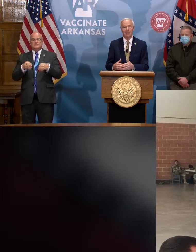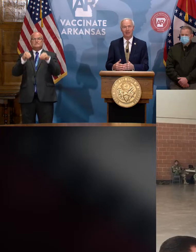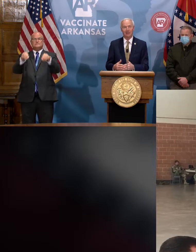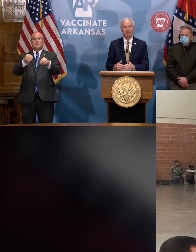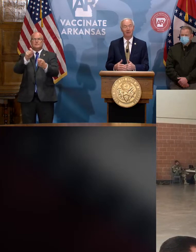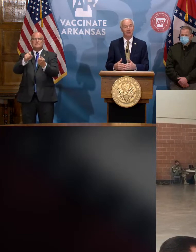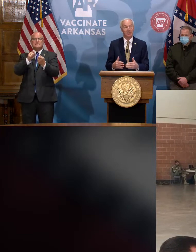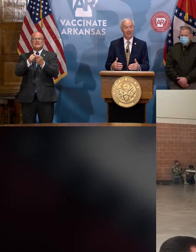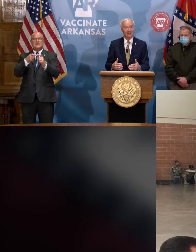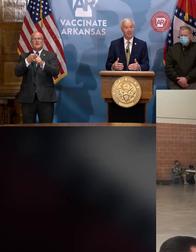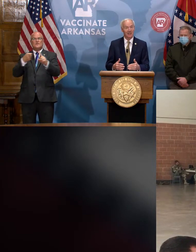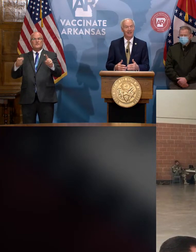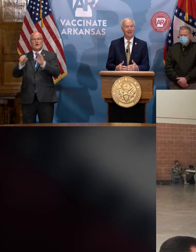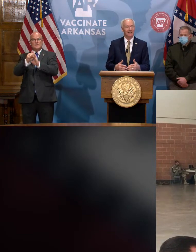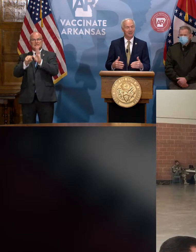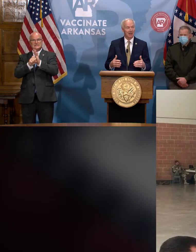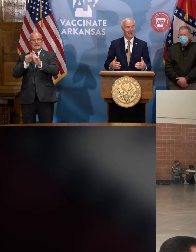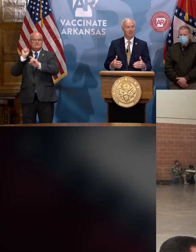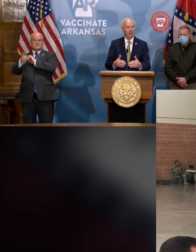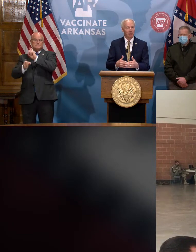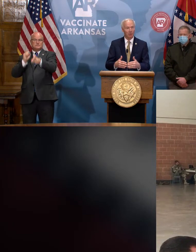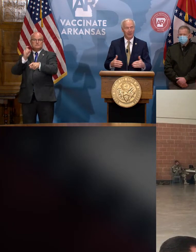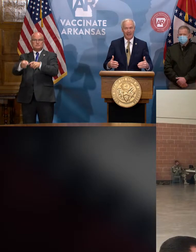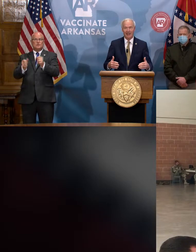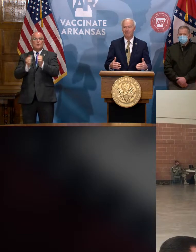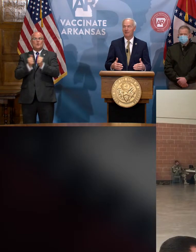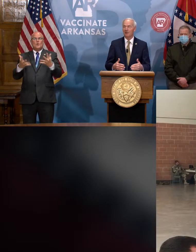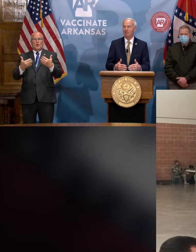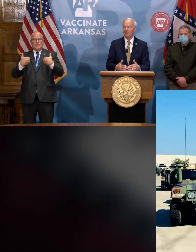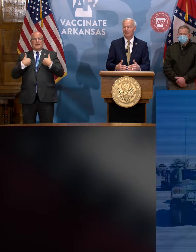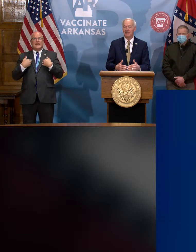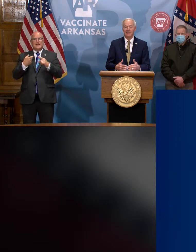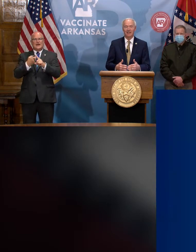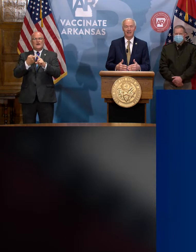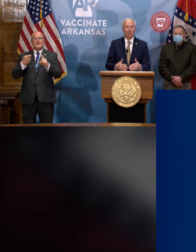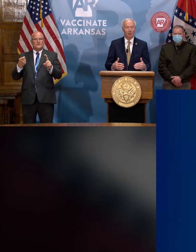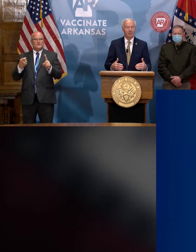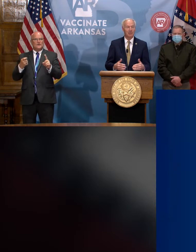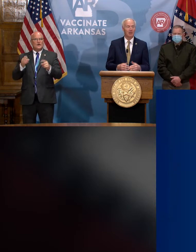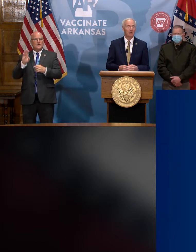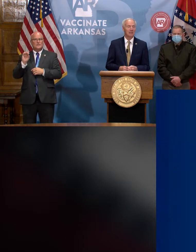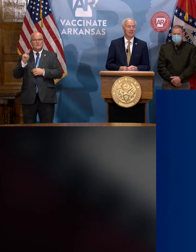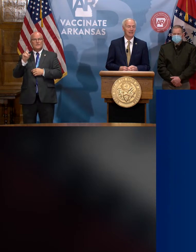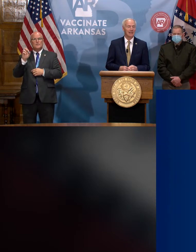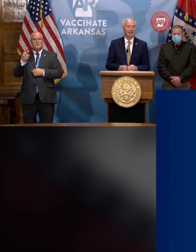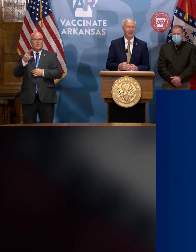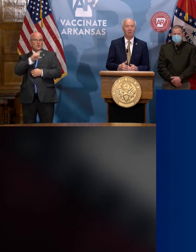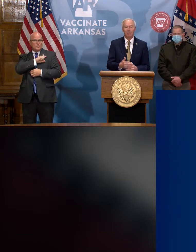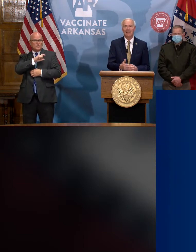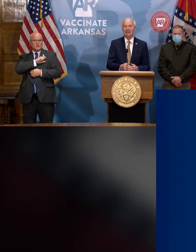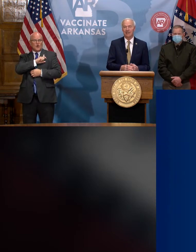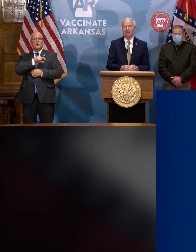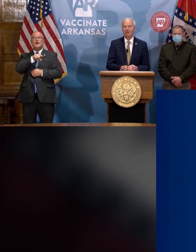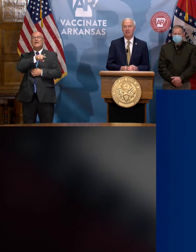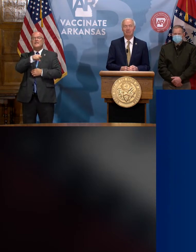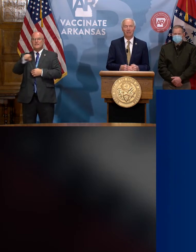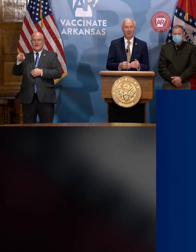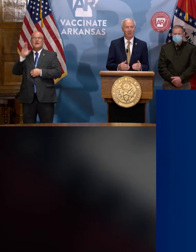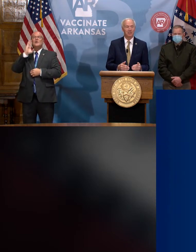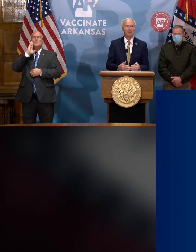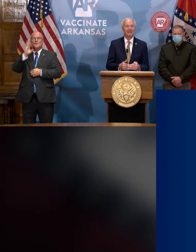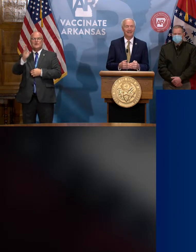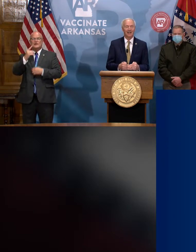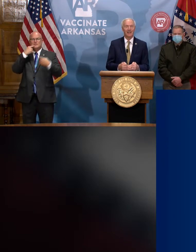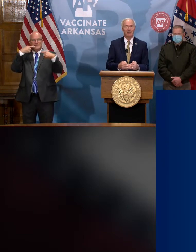put, particularly from the states, combined with what we have from the Border Patrol, they will make a difference.